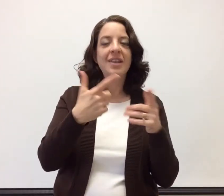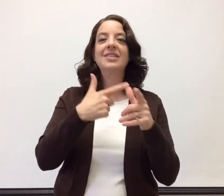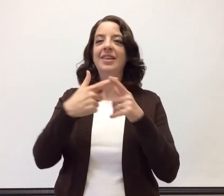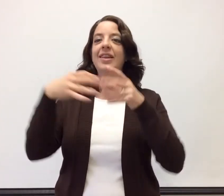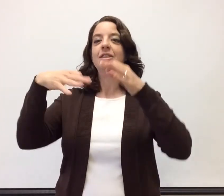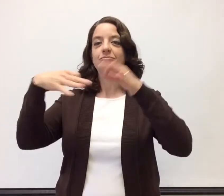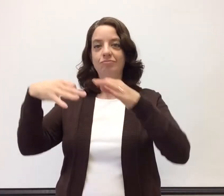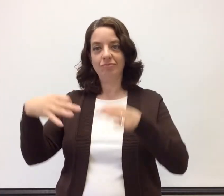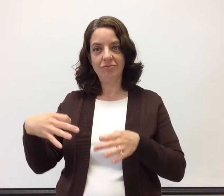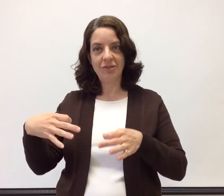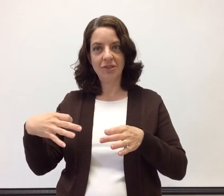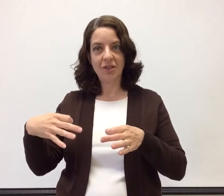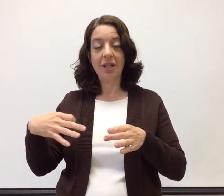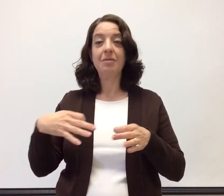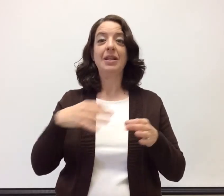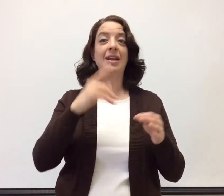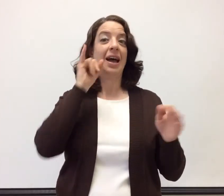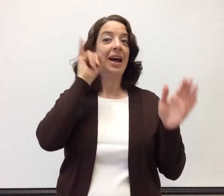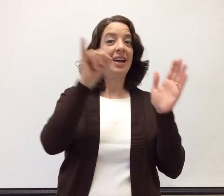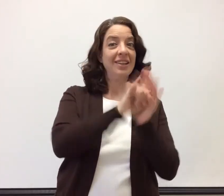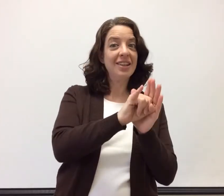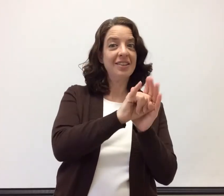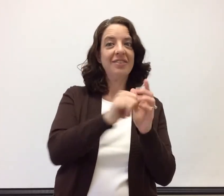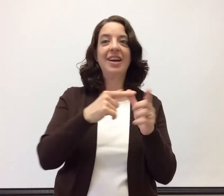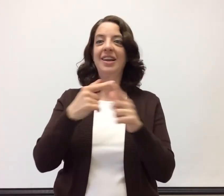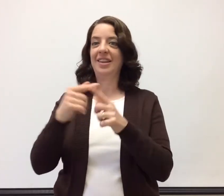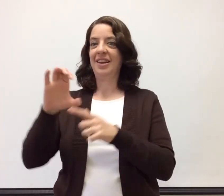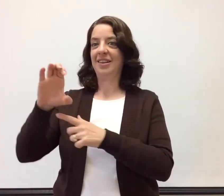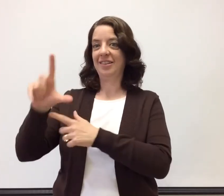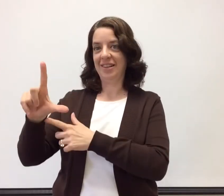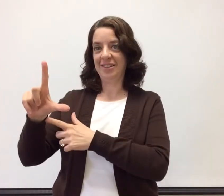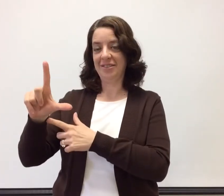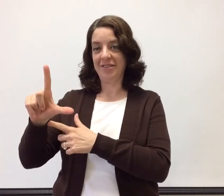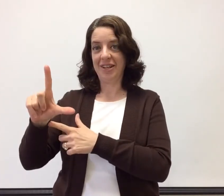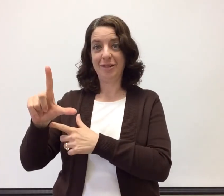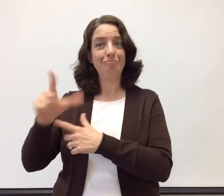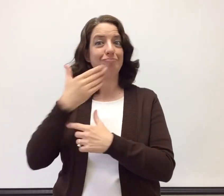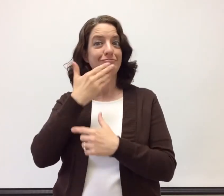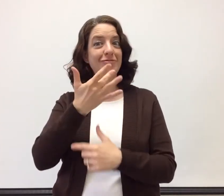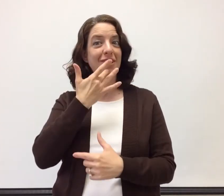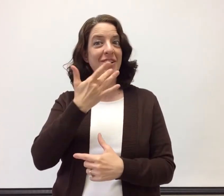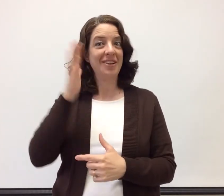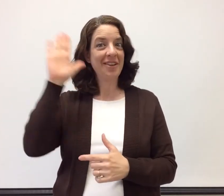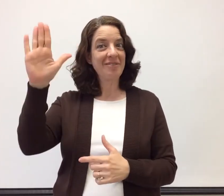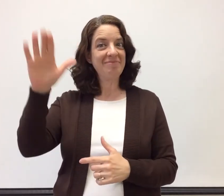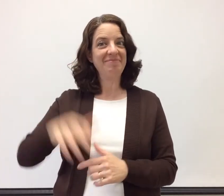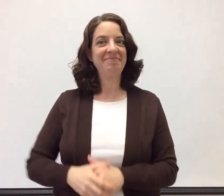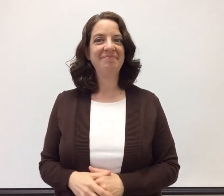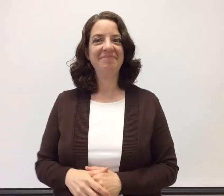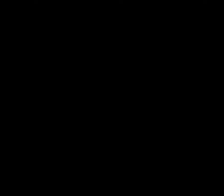So remember first to say what it is and then describe it. Get the idea and then classify it. Good luck.